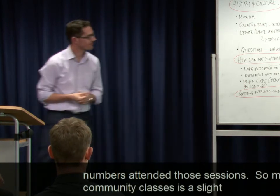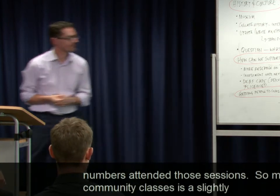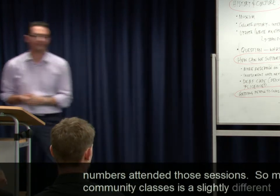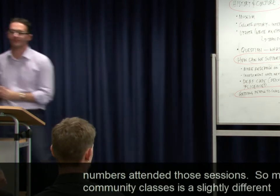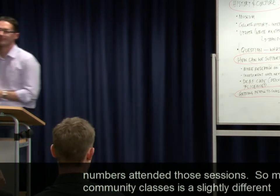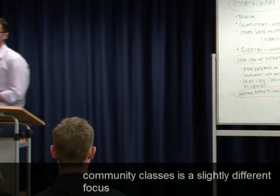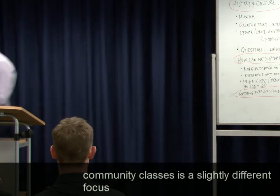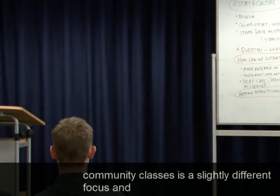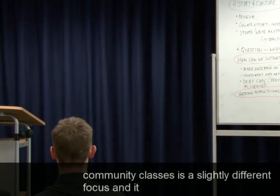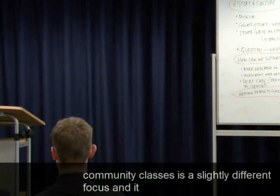worth considering.